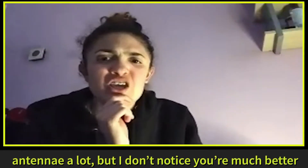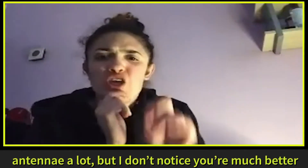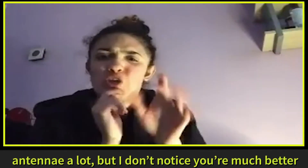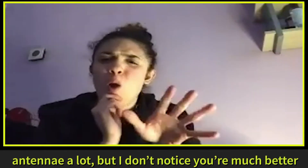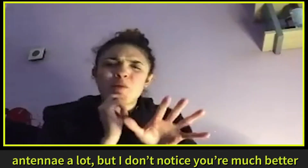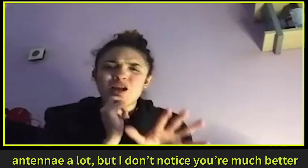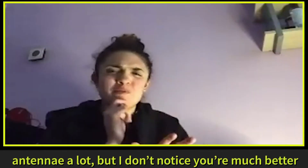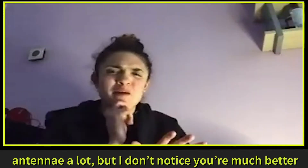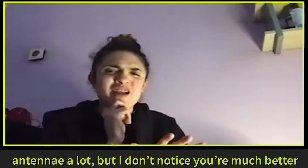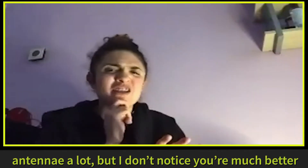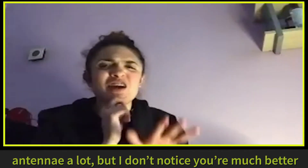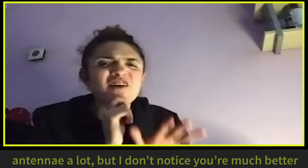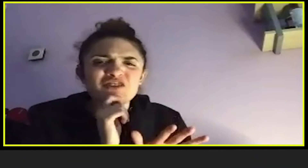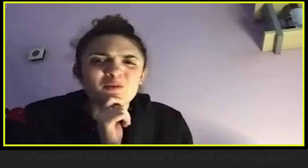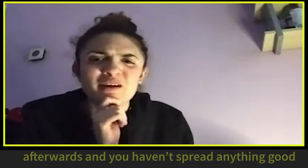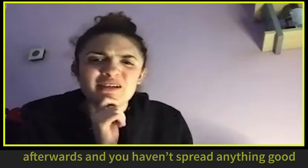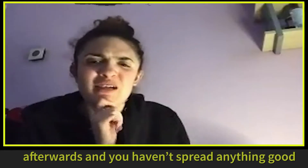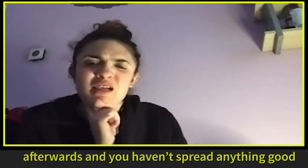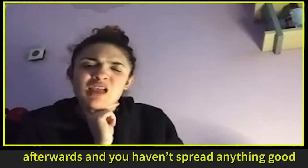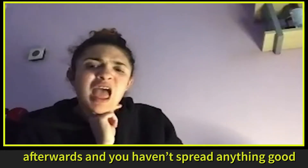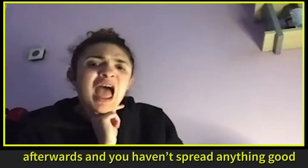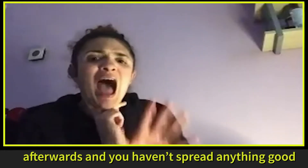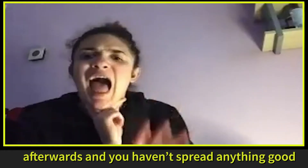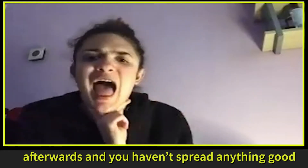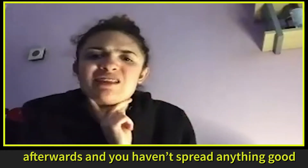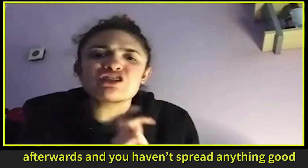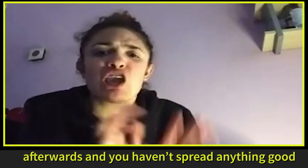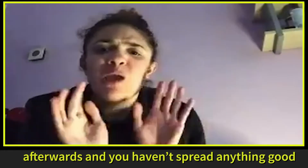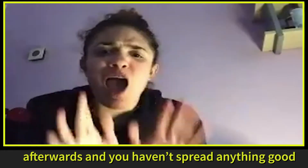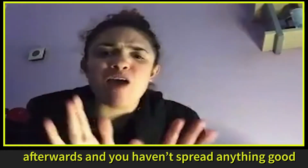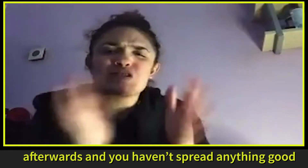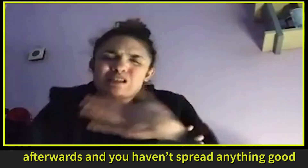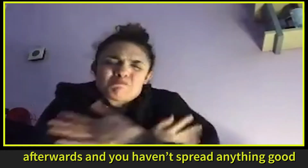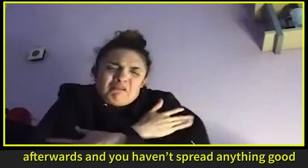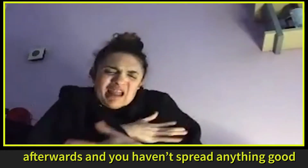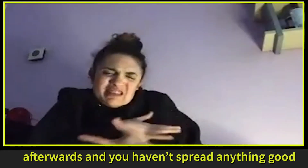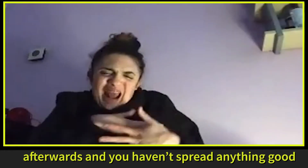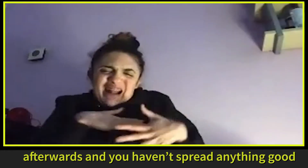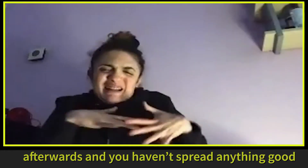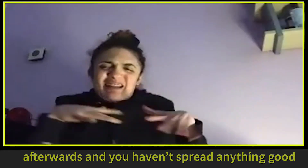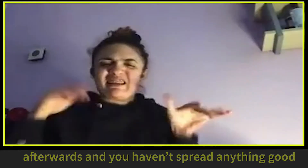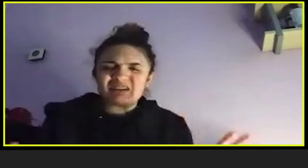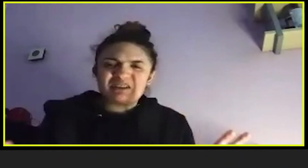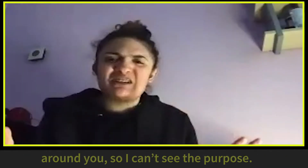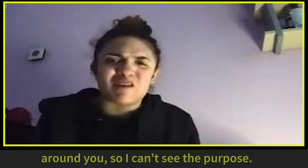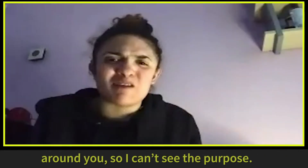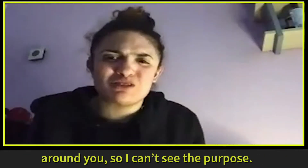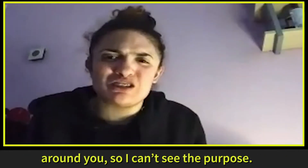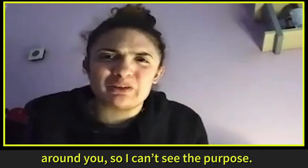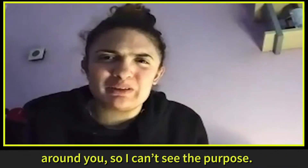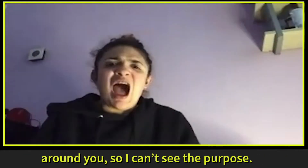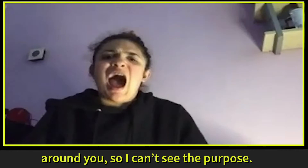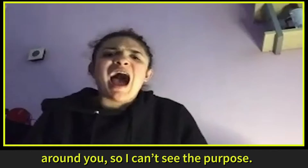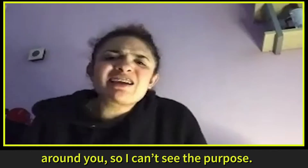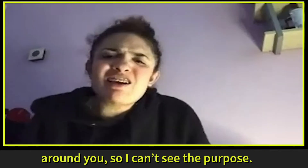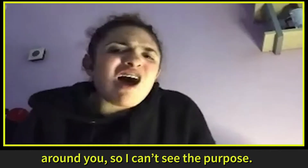you're much better afterwards. And you haven't spread anything good around you. I can't see